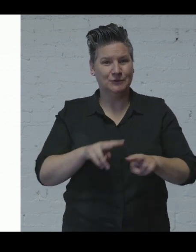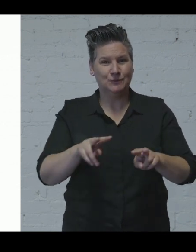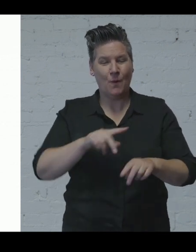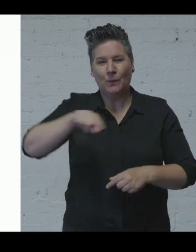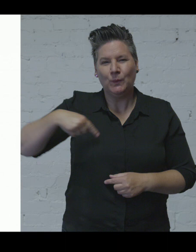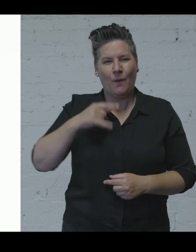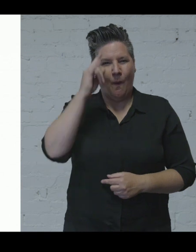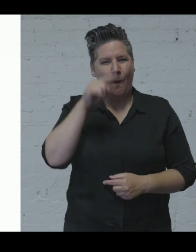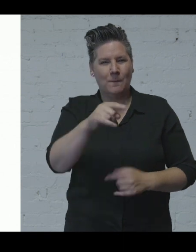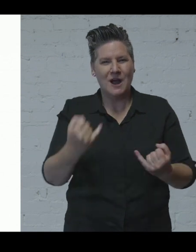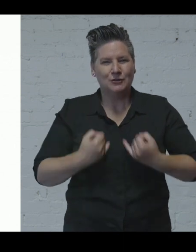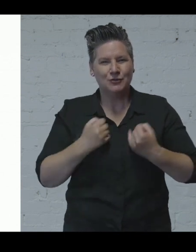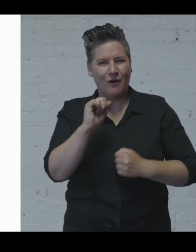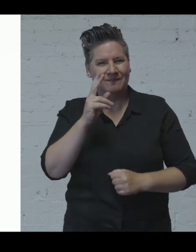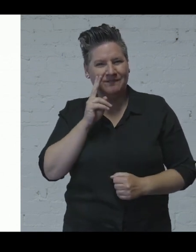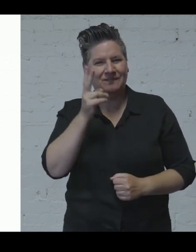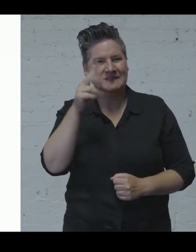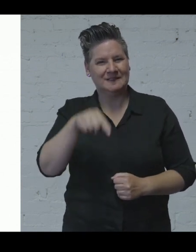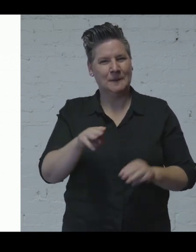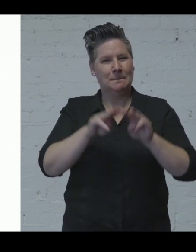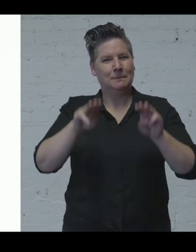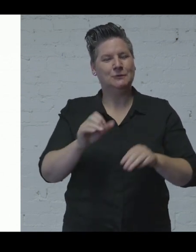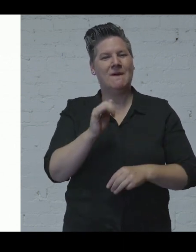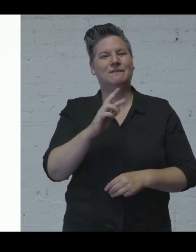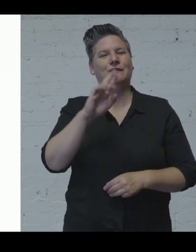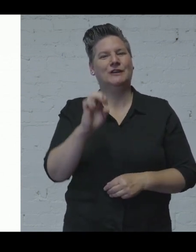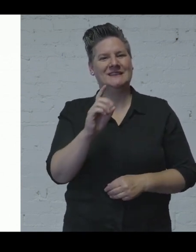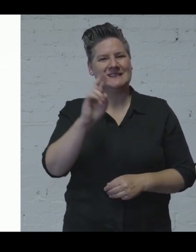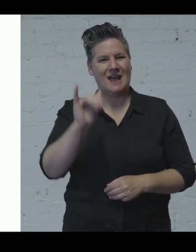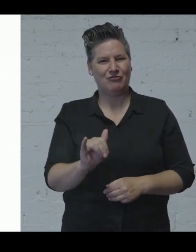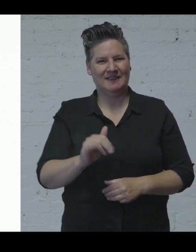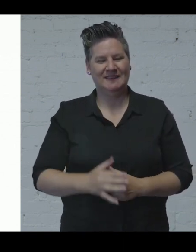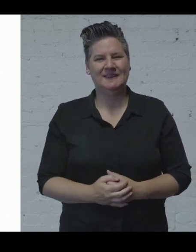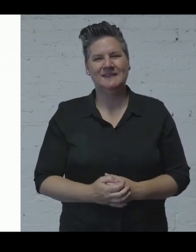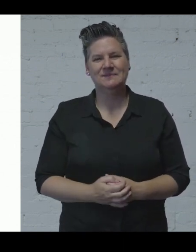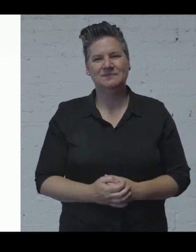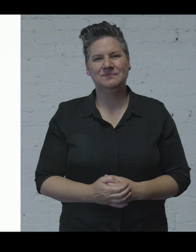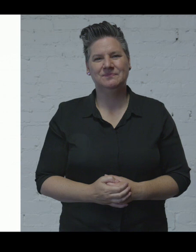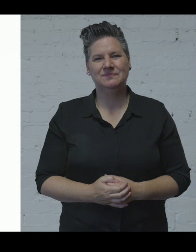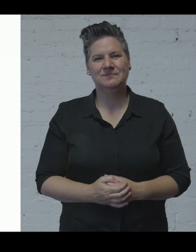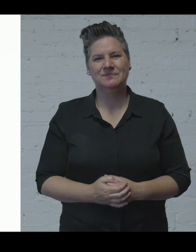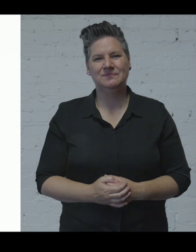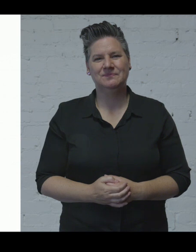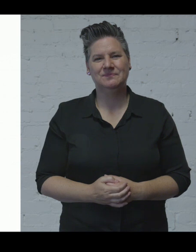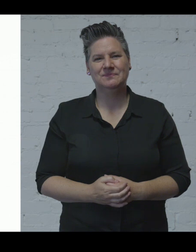info@museumoffreederry.org. Thank you for watching this video, and we hope you enjoy your visit to the Museum of Free Derry.